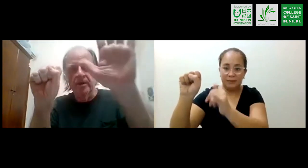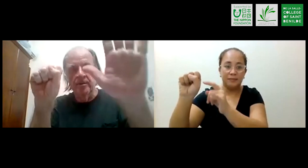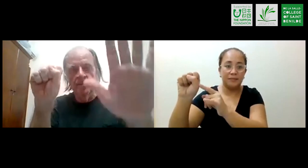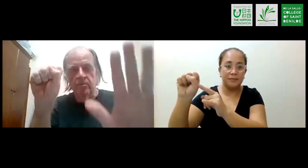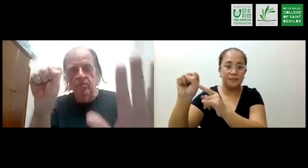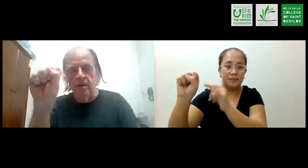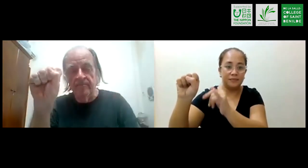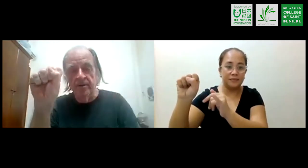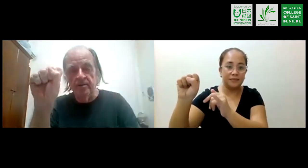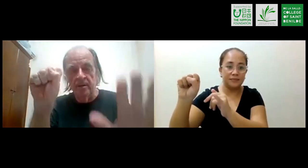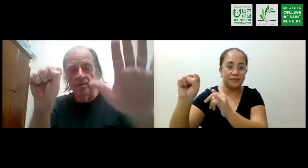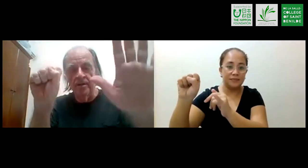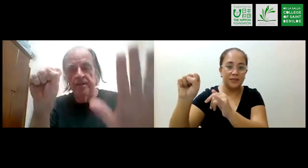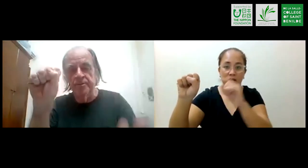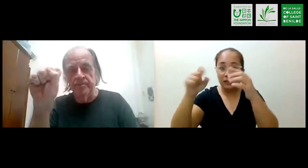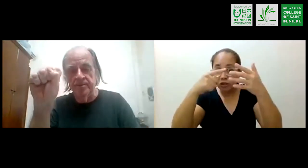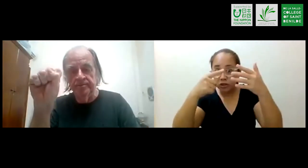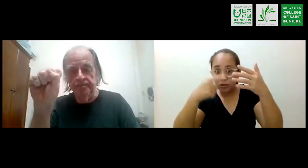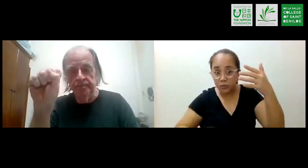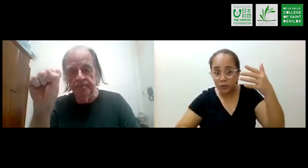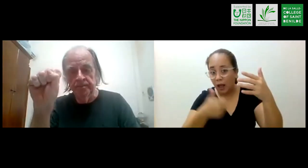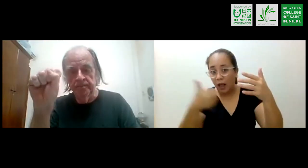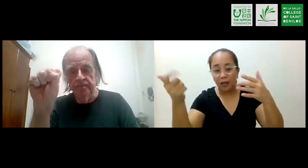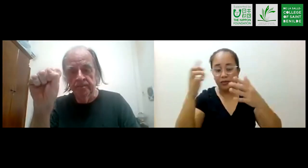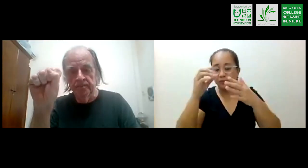until you get to all of the other hand shapes.